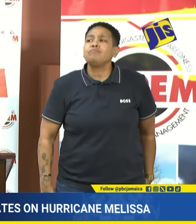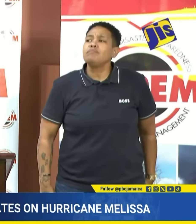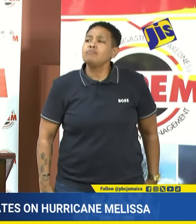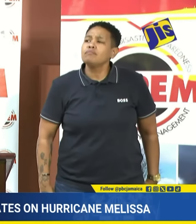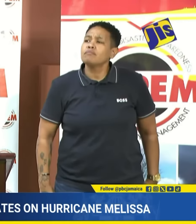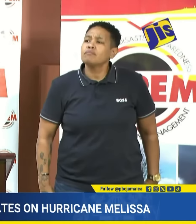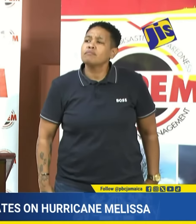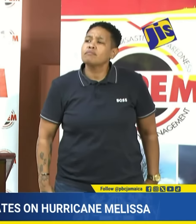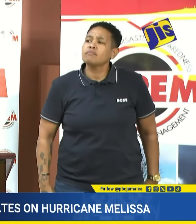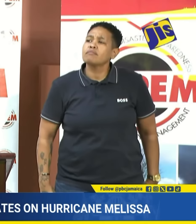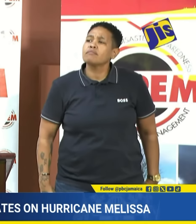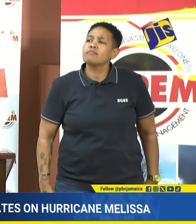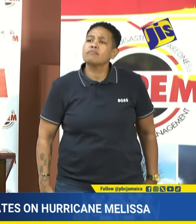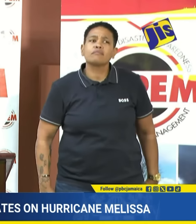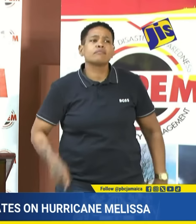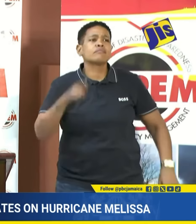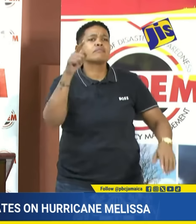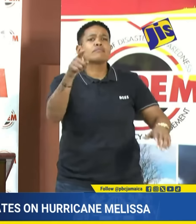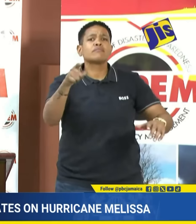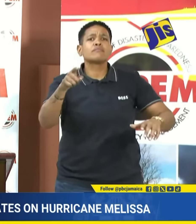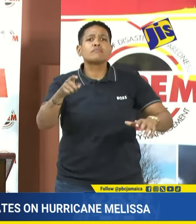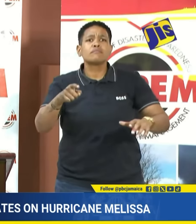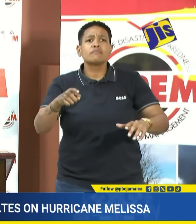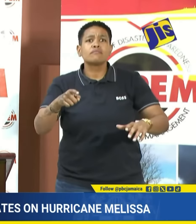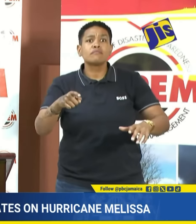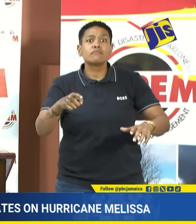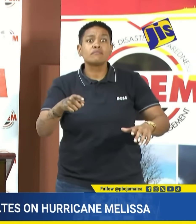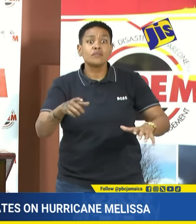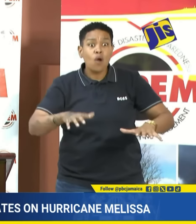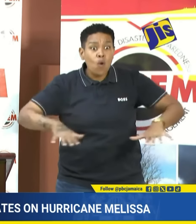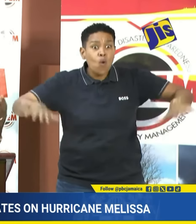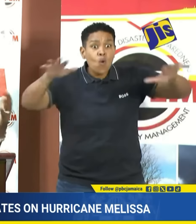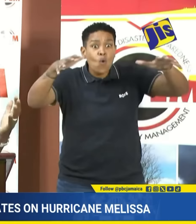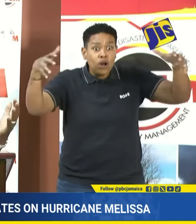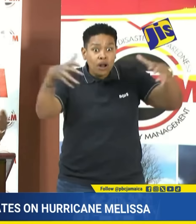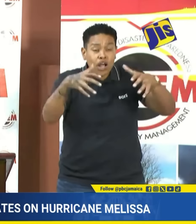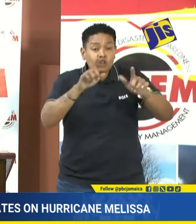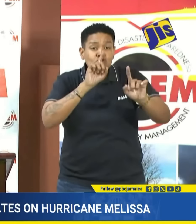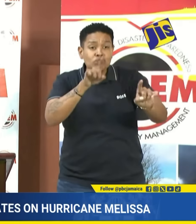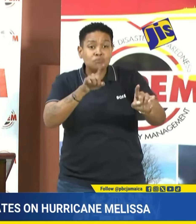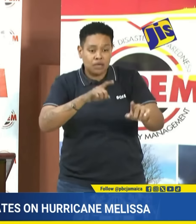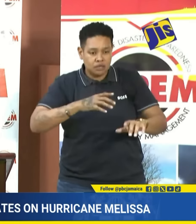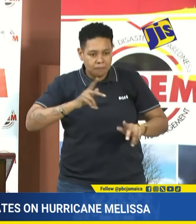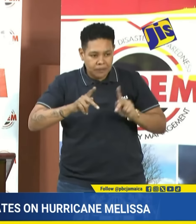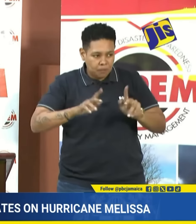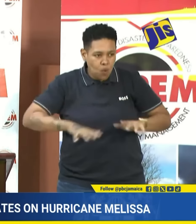It is a collective response of all of us as Jamaicans